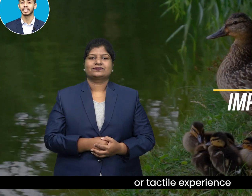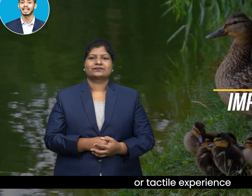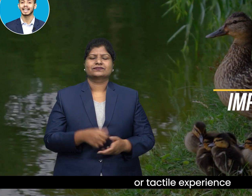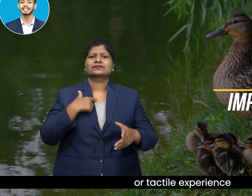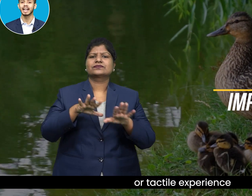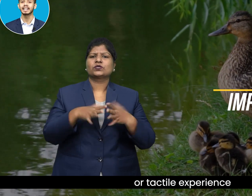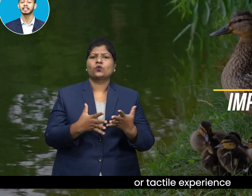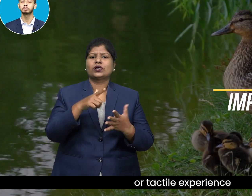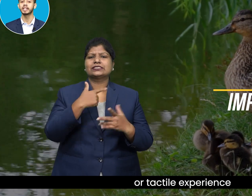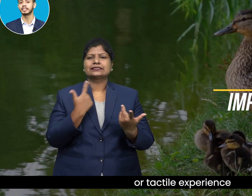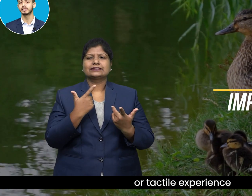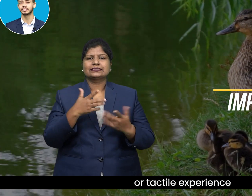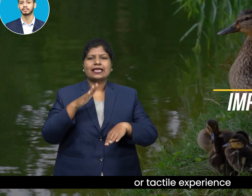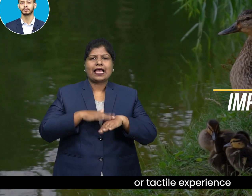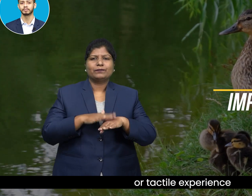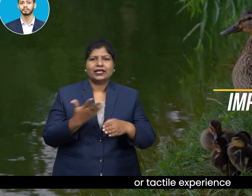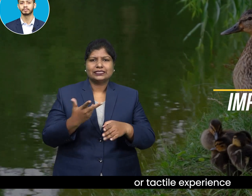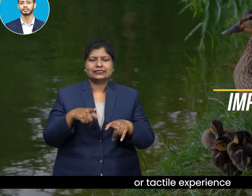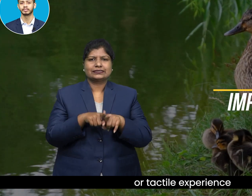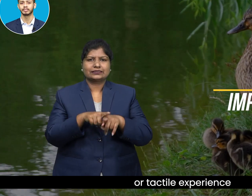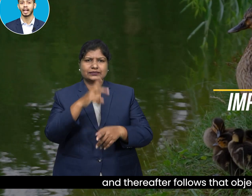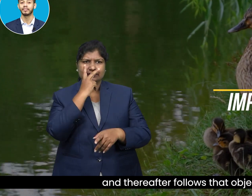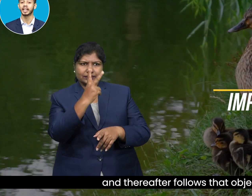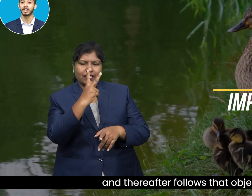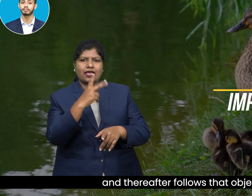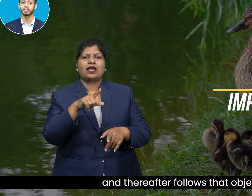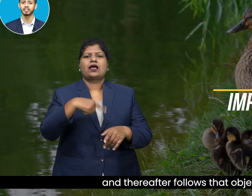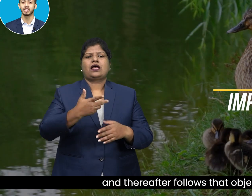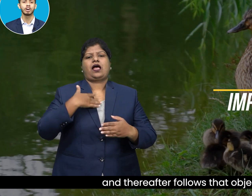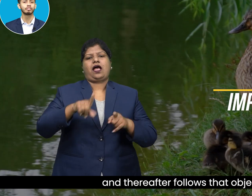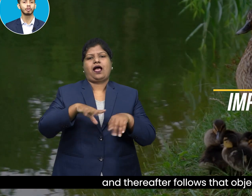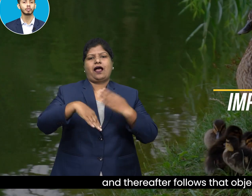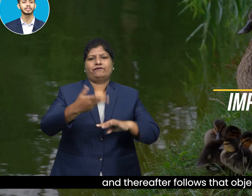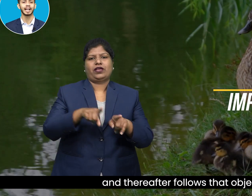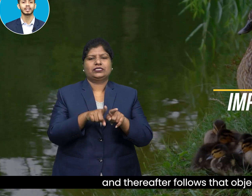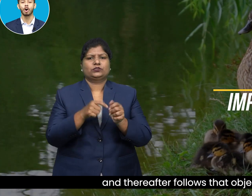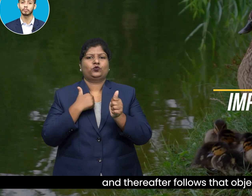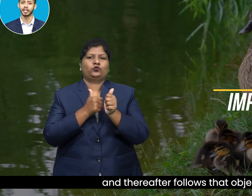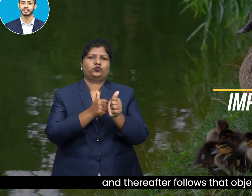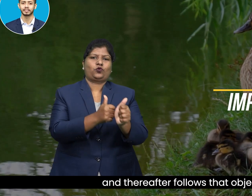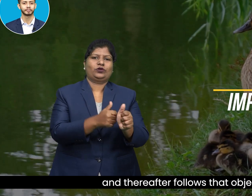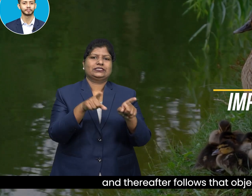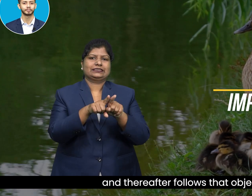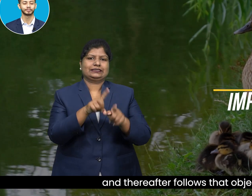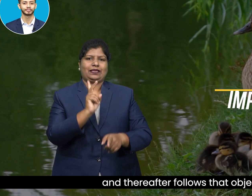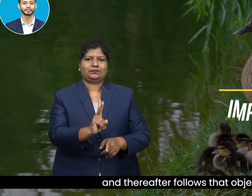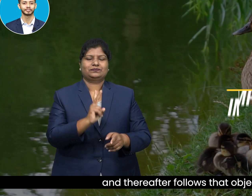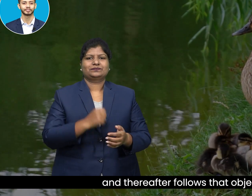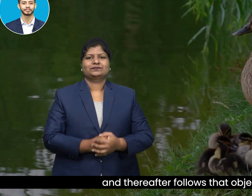or tactile experience and thereafter follows that object.